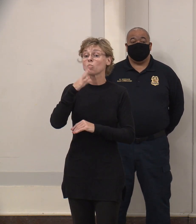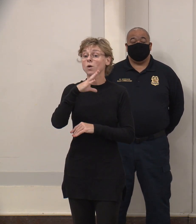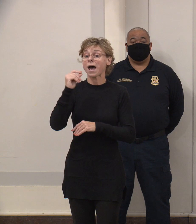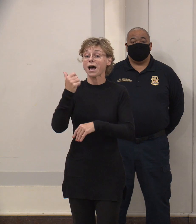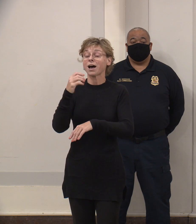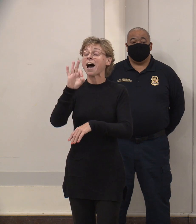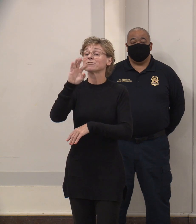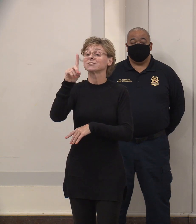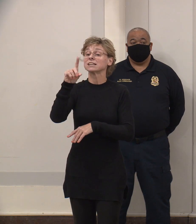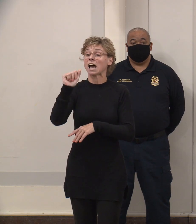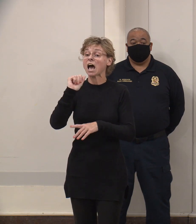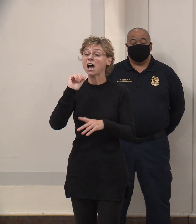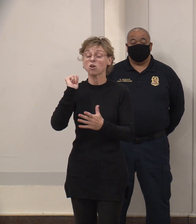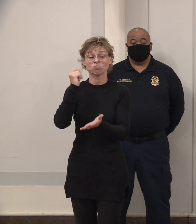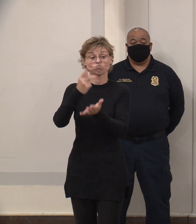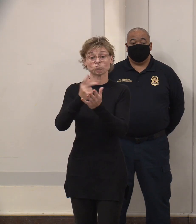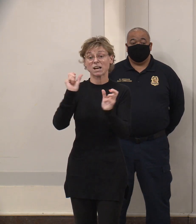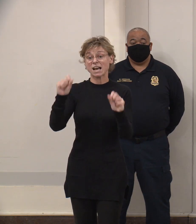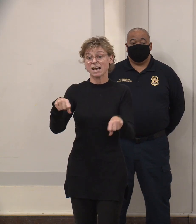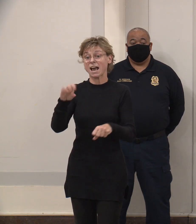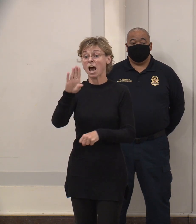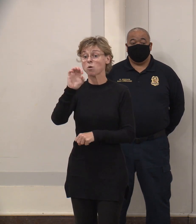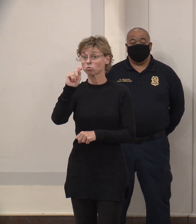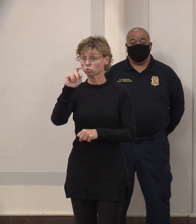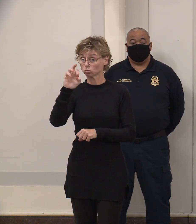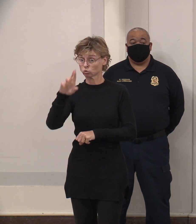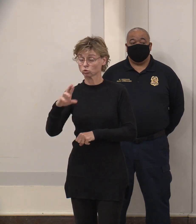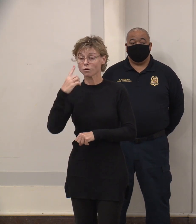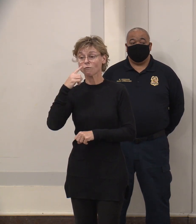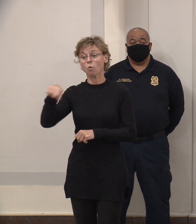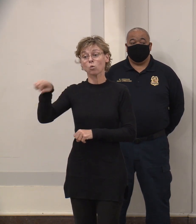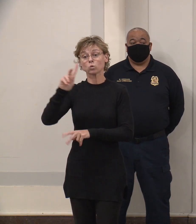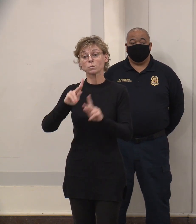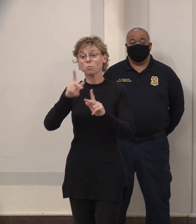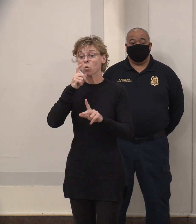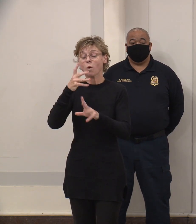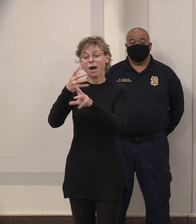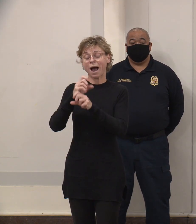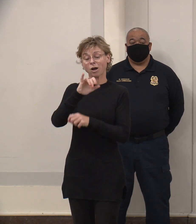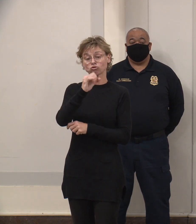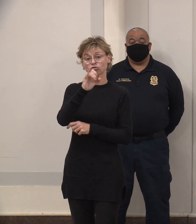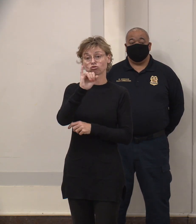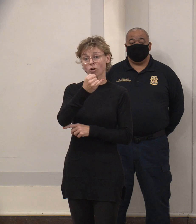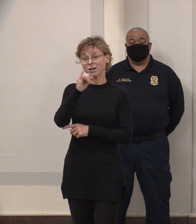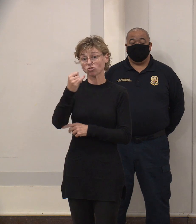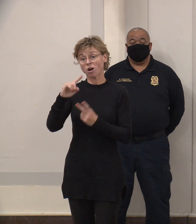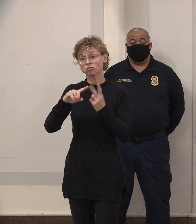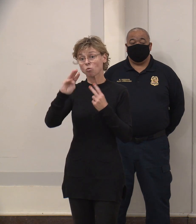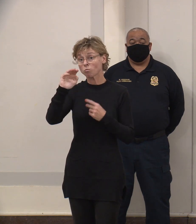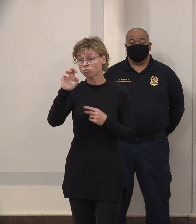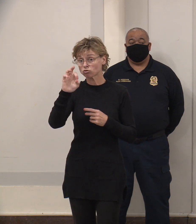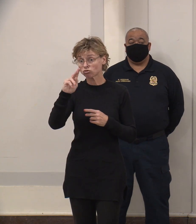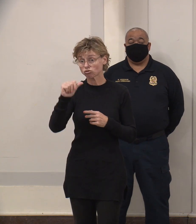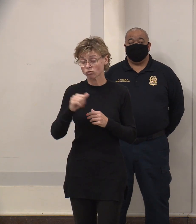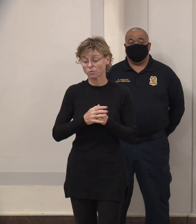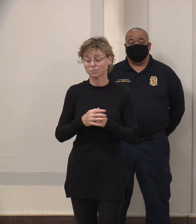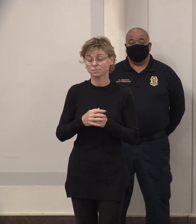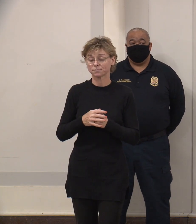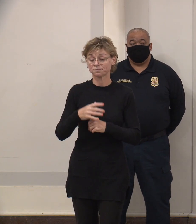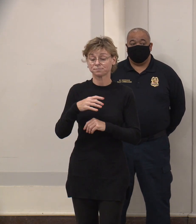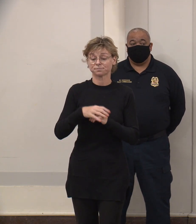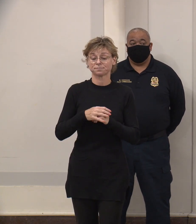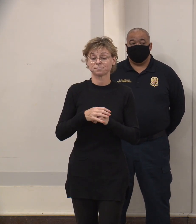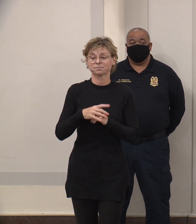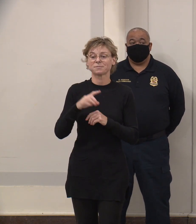boosters for certain eligible residents who would receive the Johnson & Johnson vaccine or the Moderna vaccine. This is in addition to the